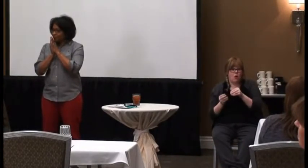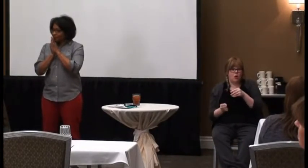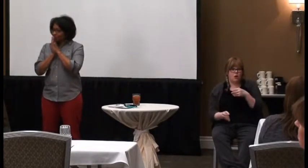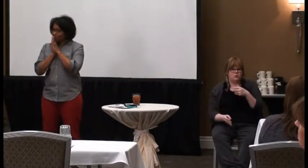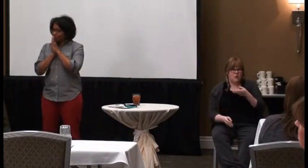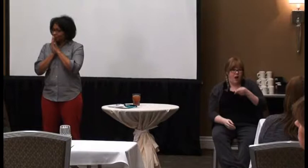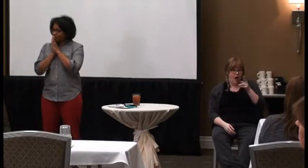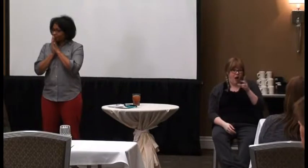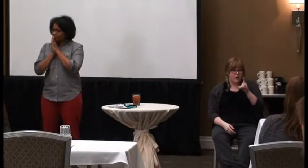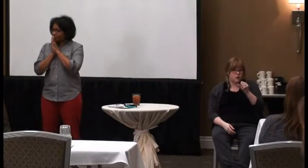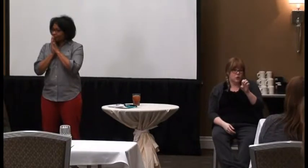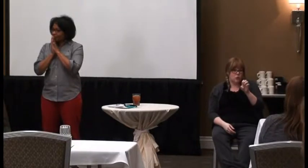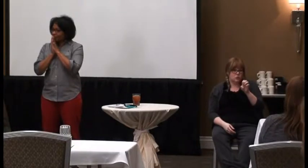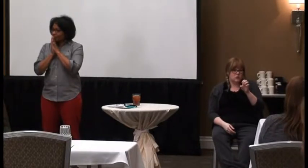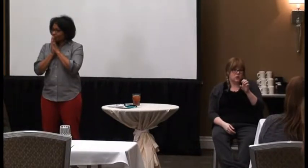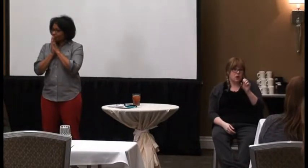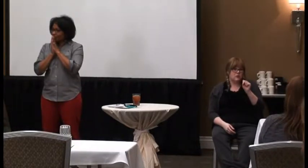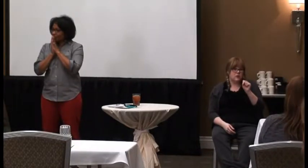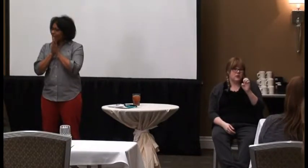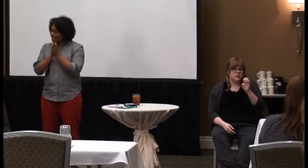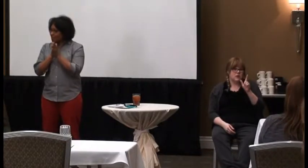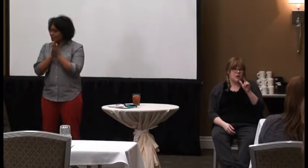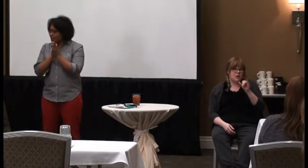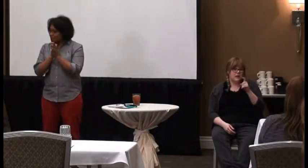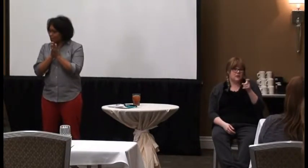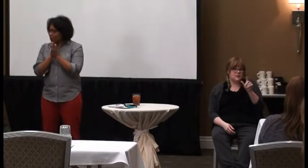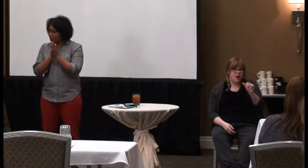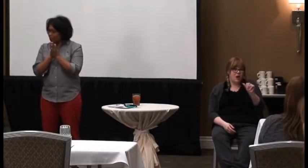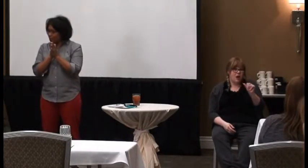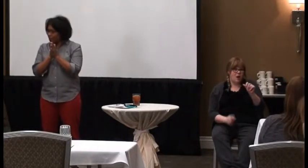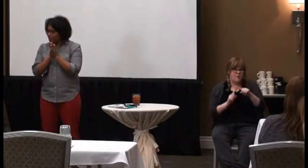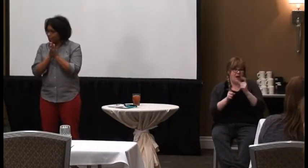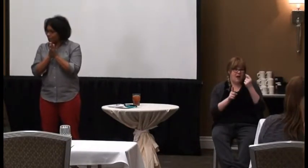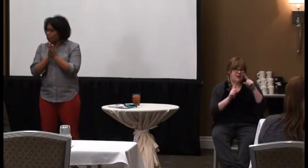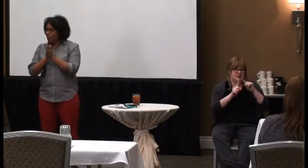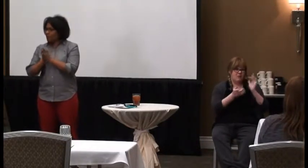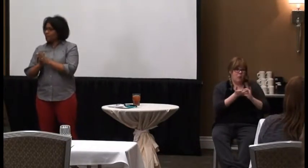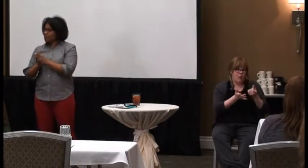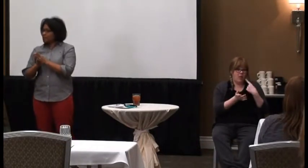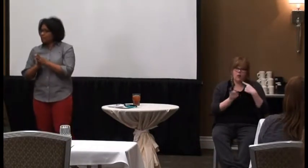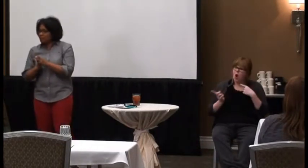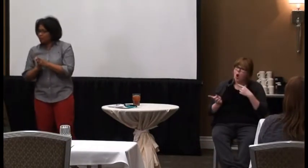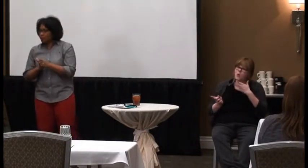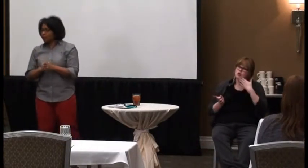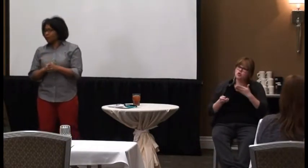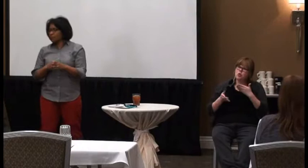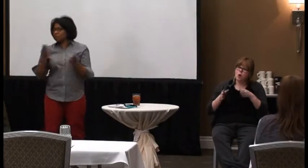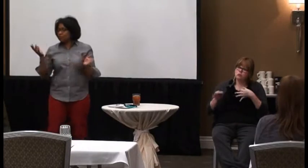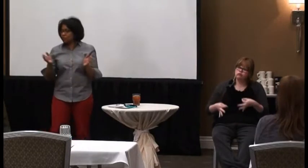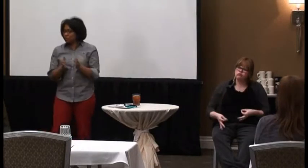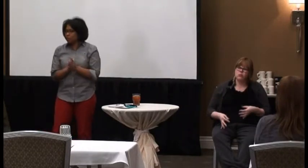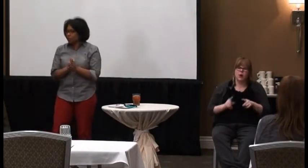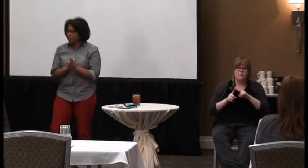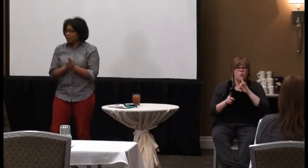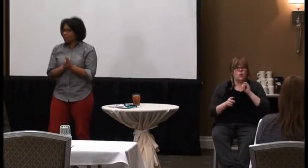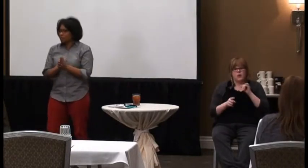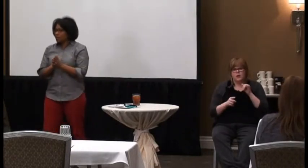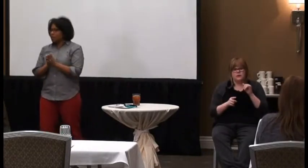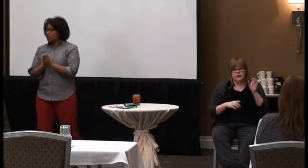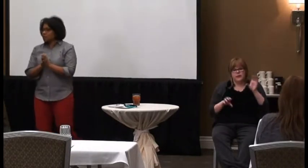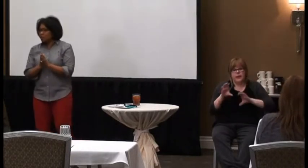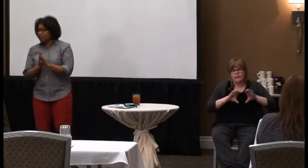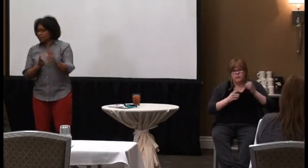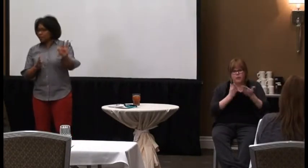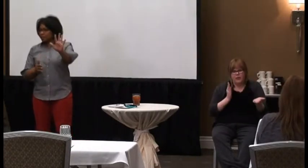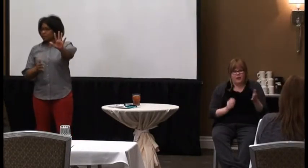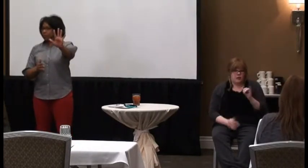dosage of Celexa? That's a nice way to put it. What it is it's just it's chemistry. It's an isomer.